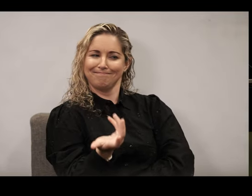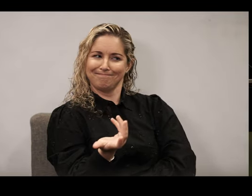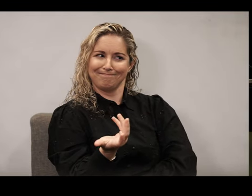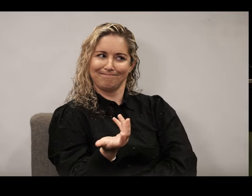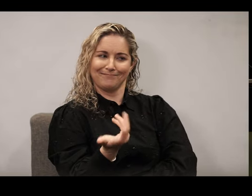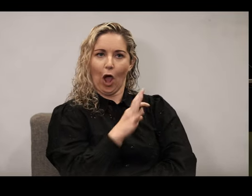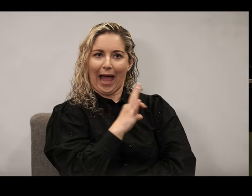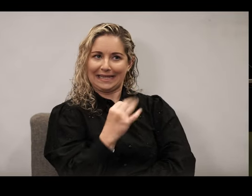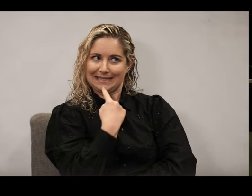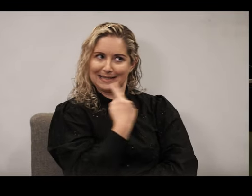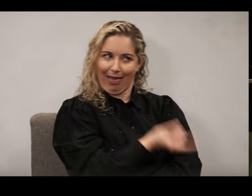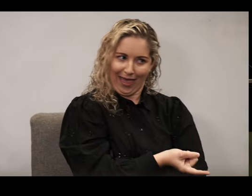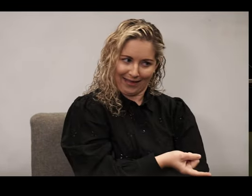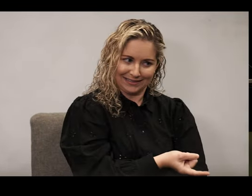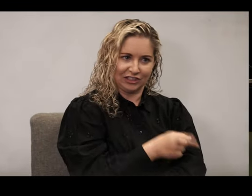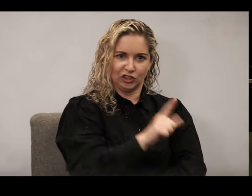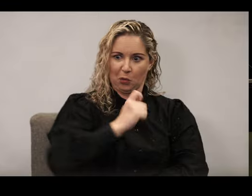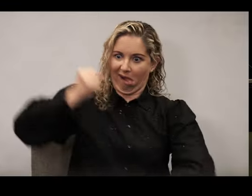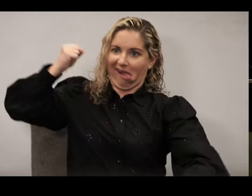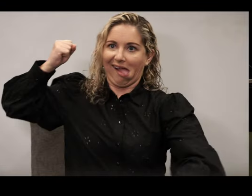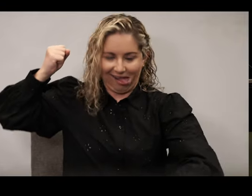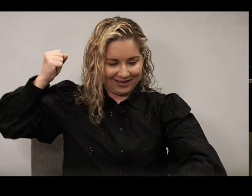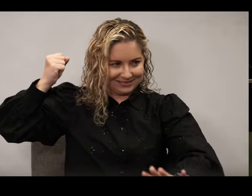you can see why I didn't say that.